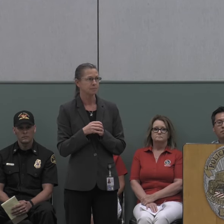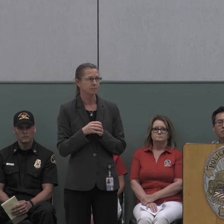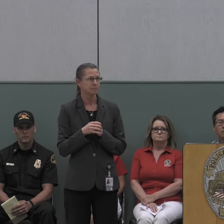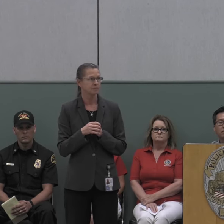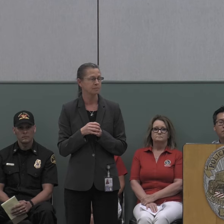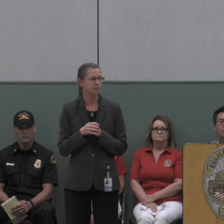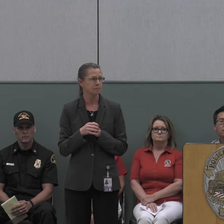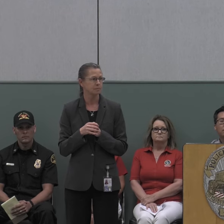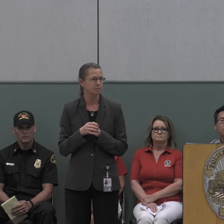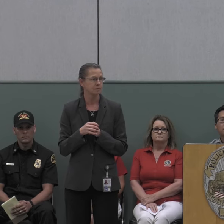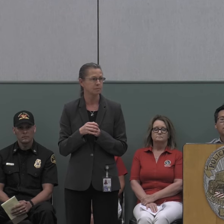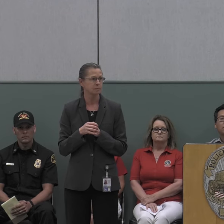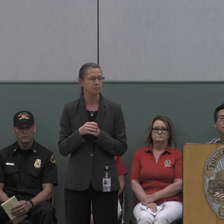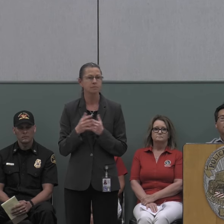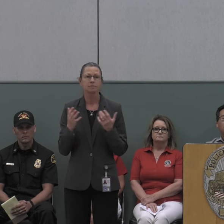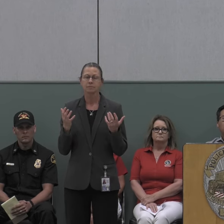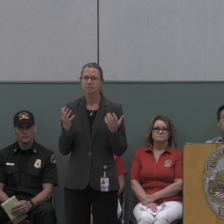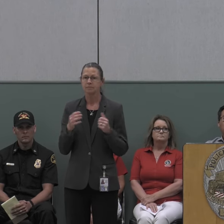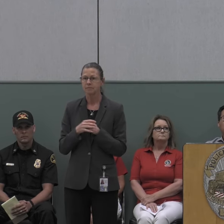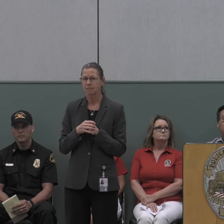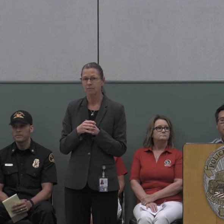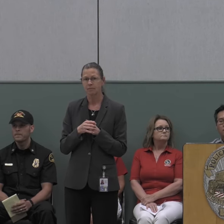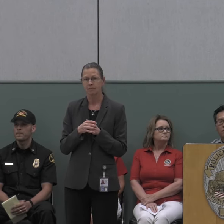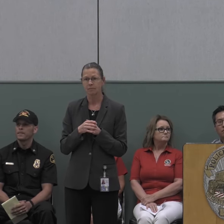Now, on some positive notes,